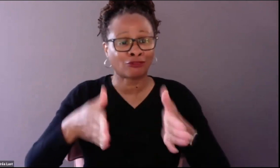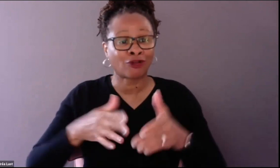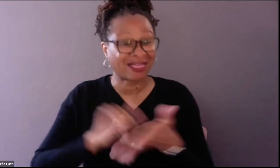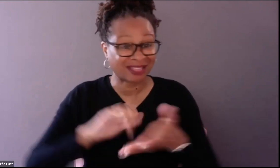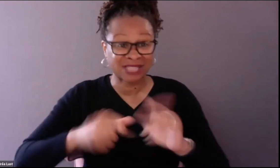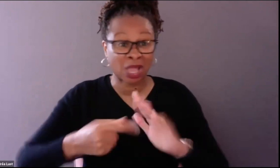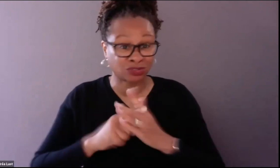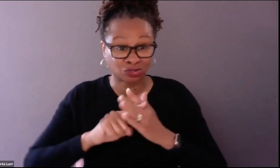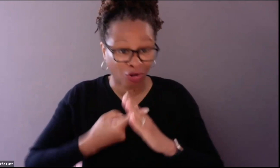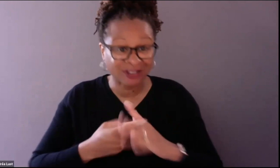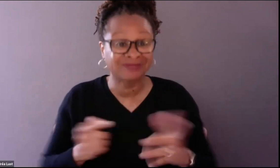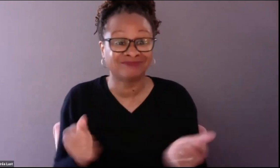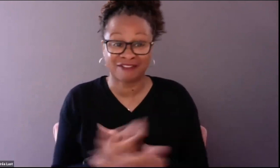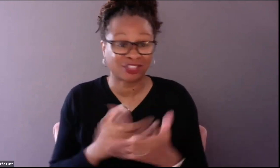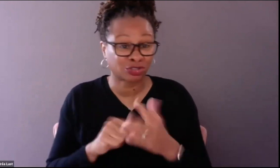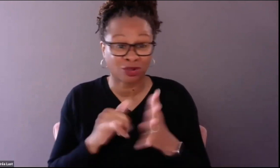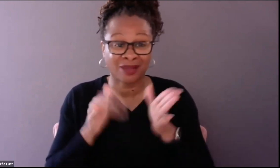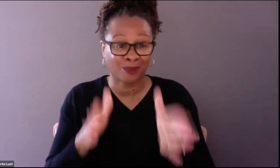born.